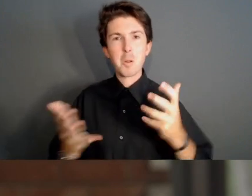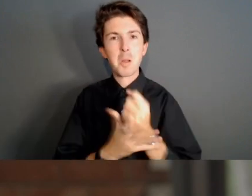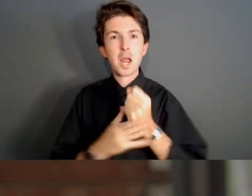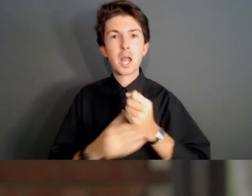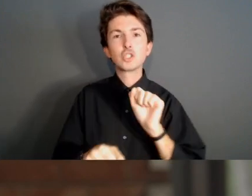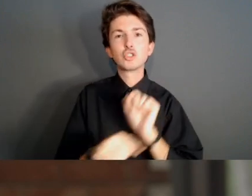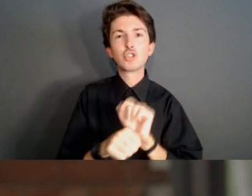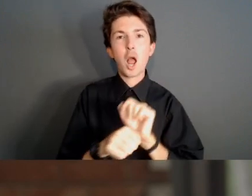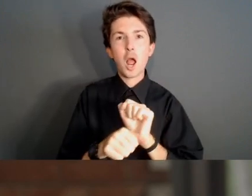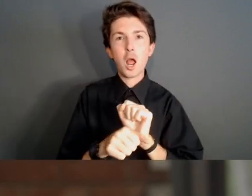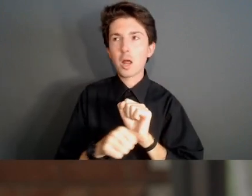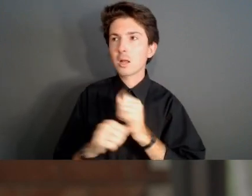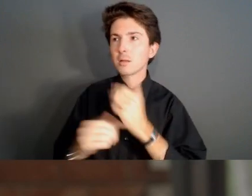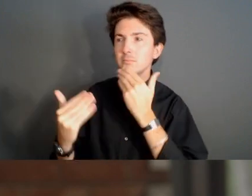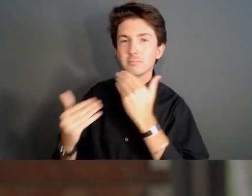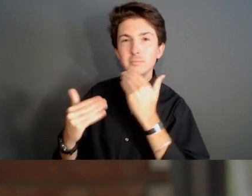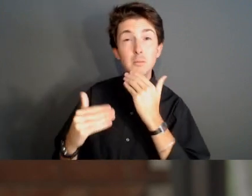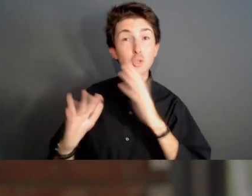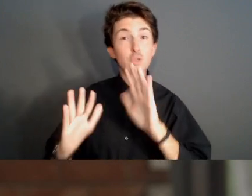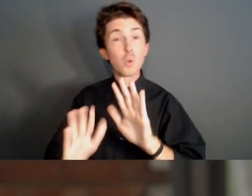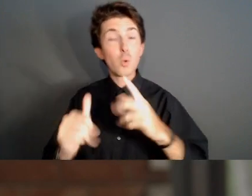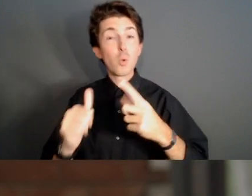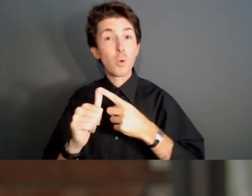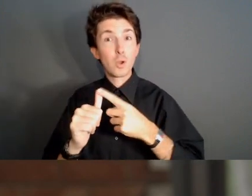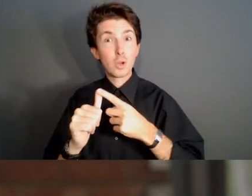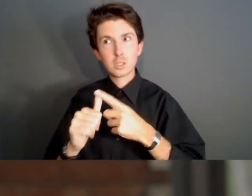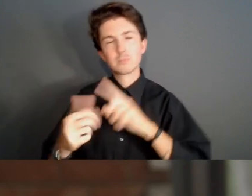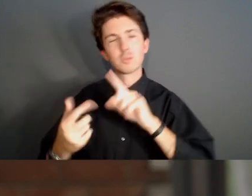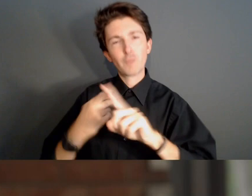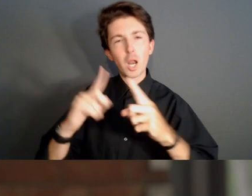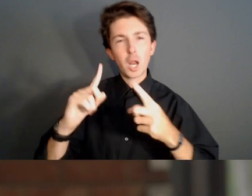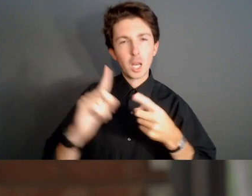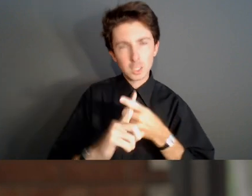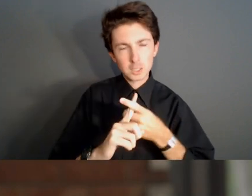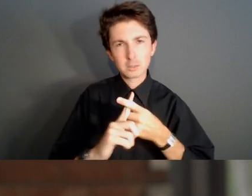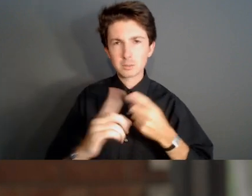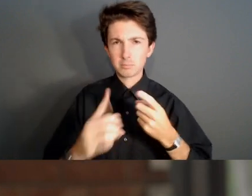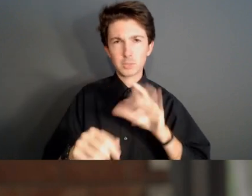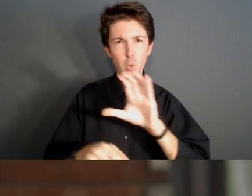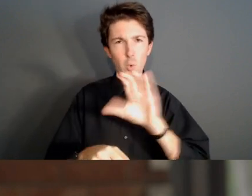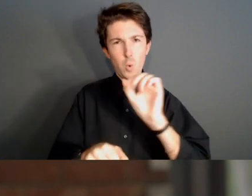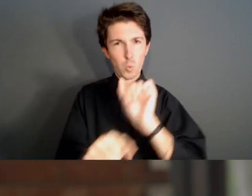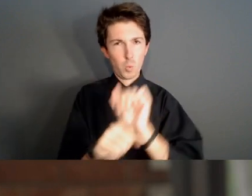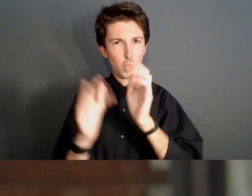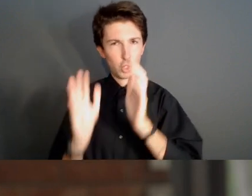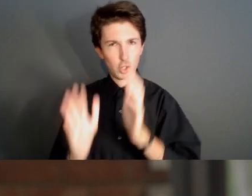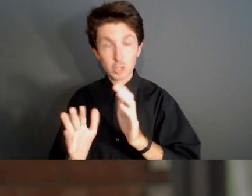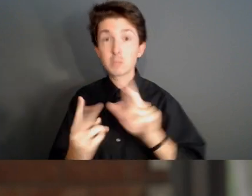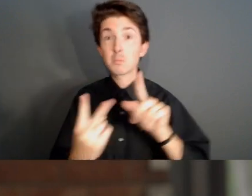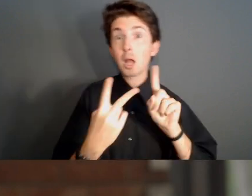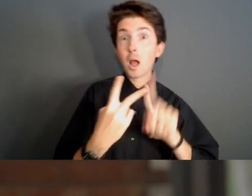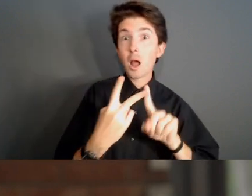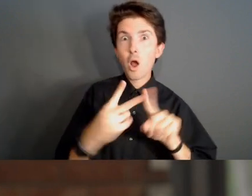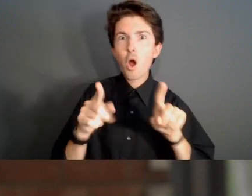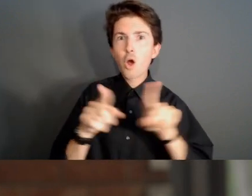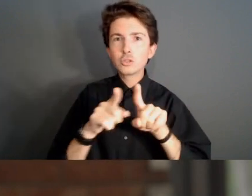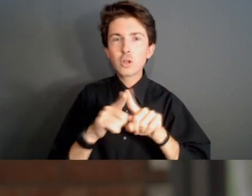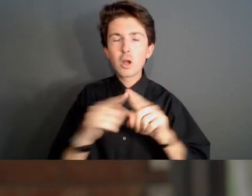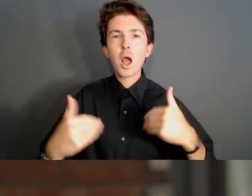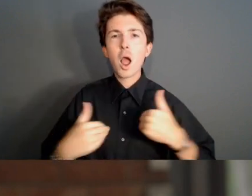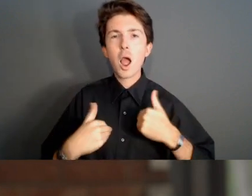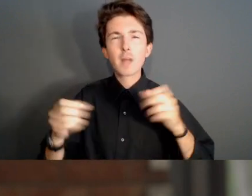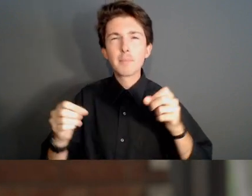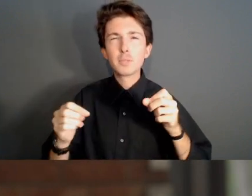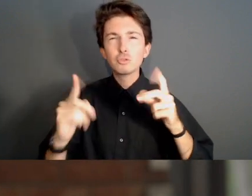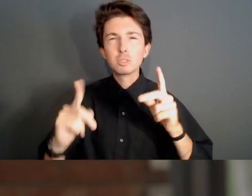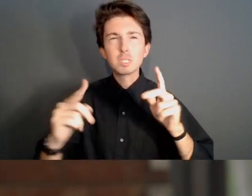jobs that we would not have had we not been in the Summer Lab. So not only is it fostering a community of friends and colleagues, but it's also